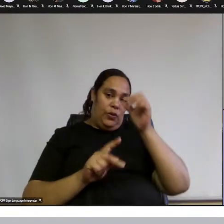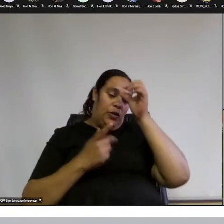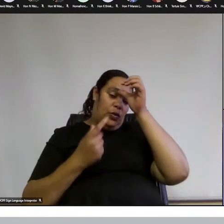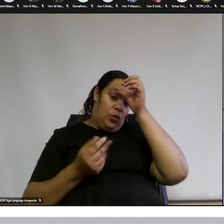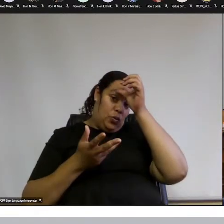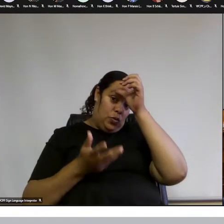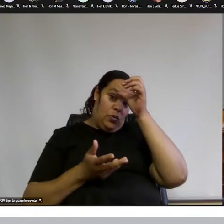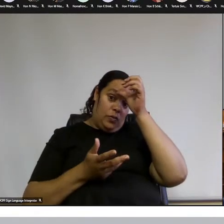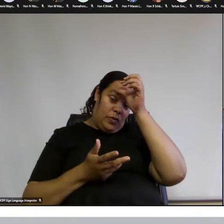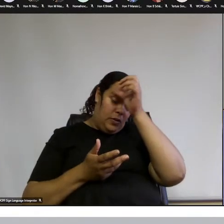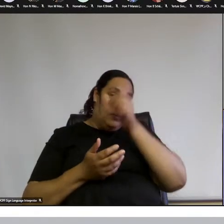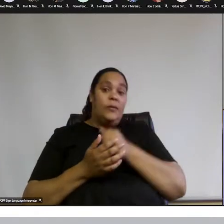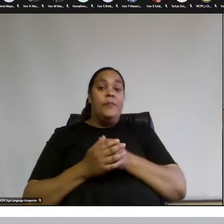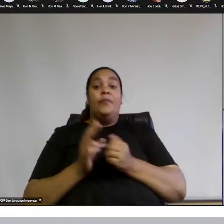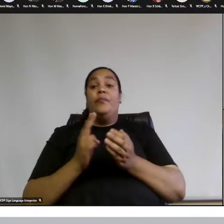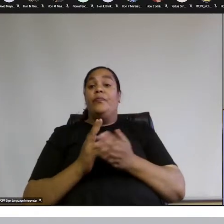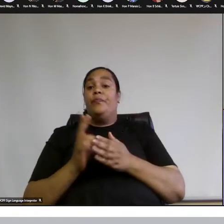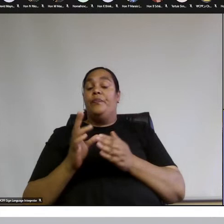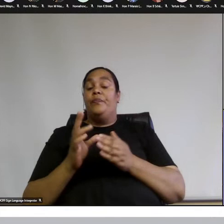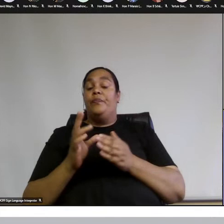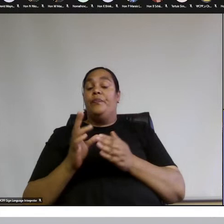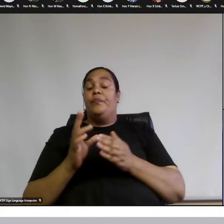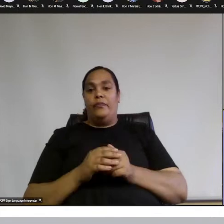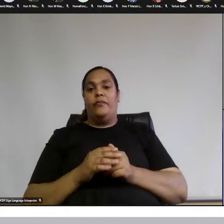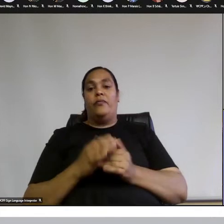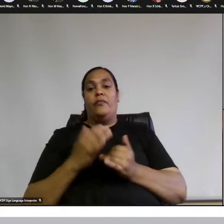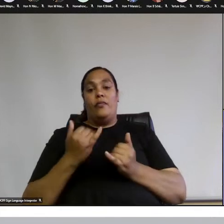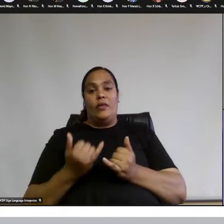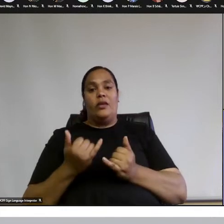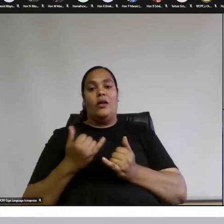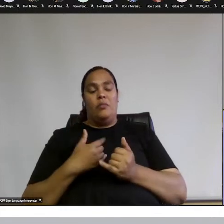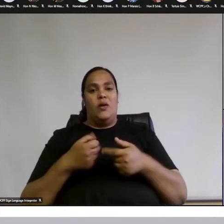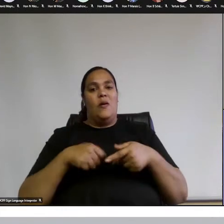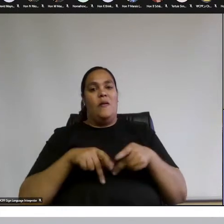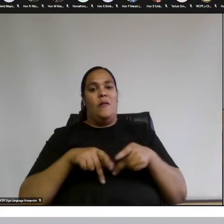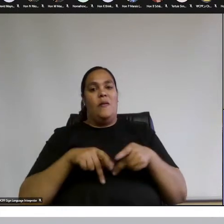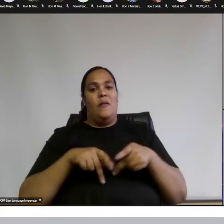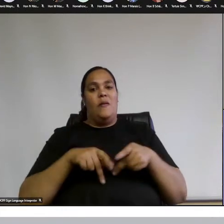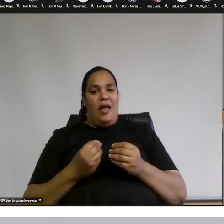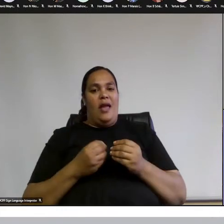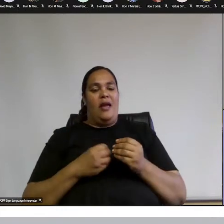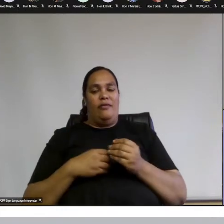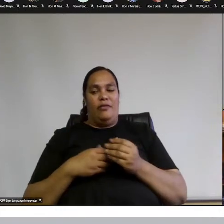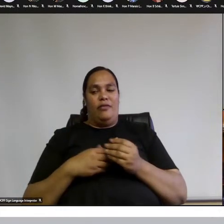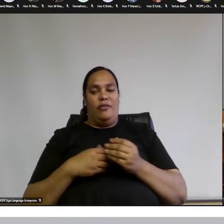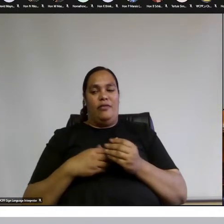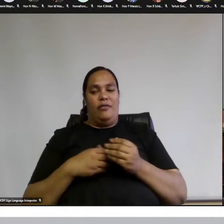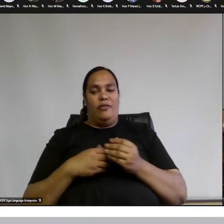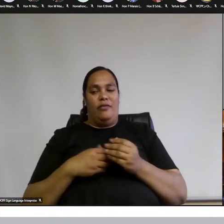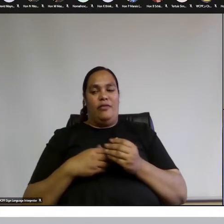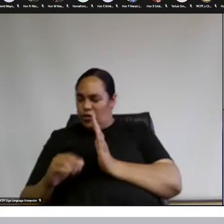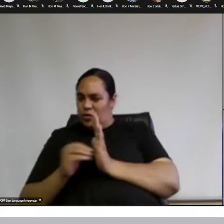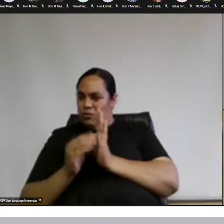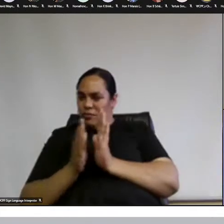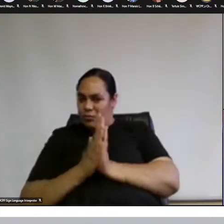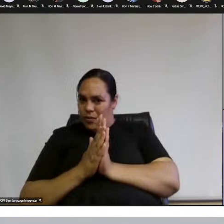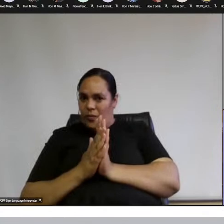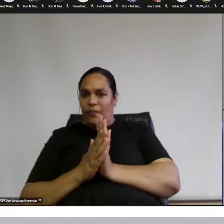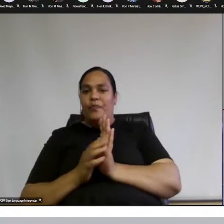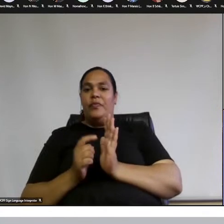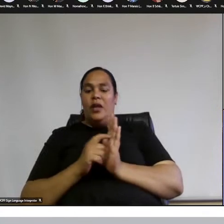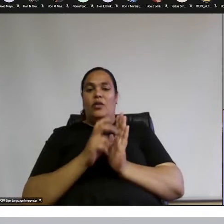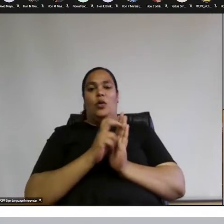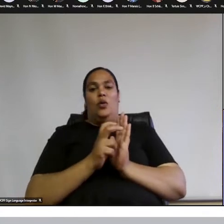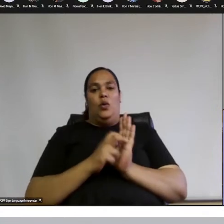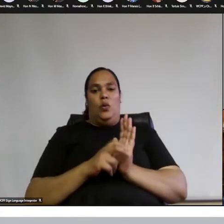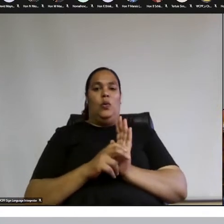so. Honorable members, I have now had an opportunity to study Hansard and wish to rule